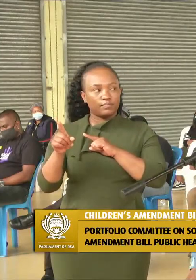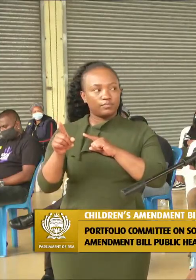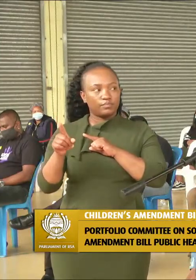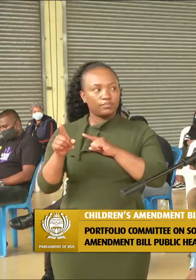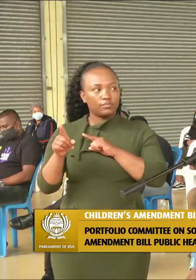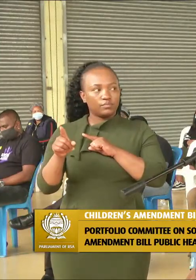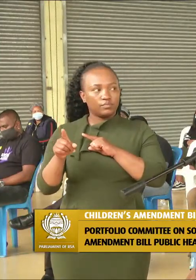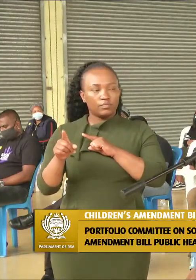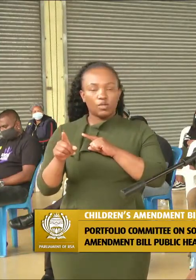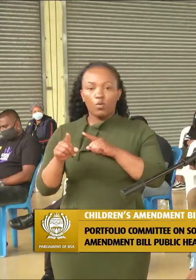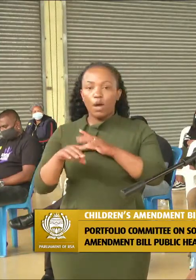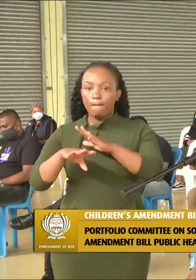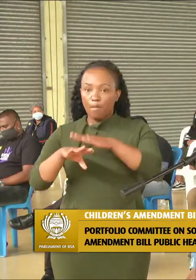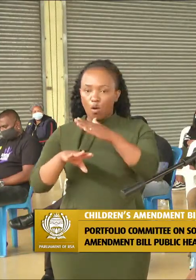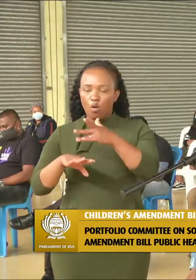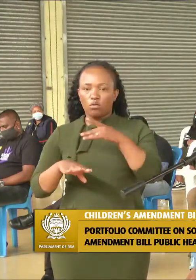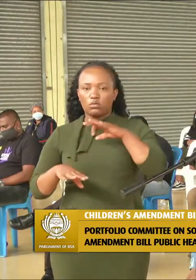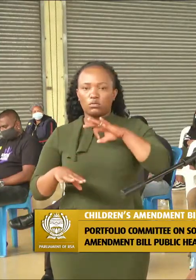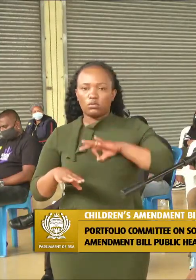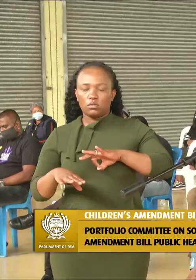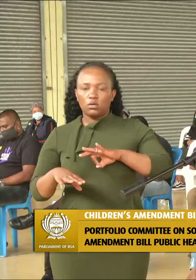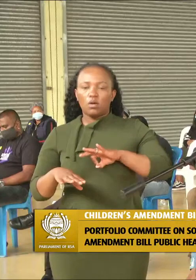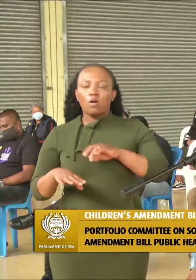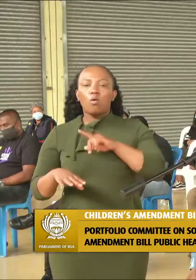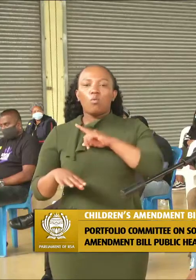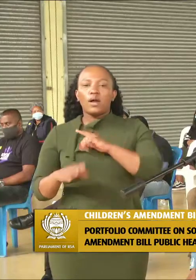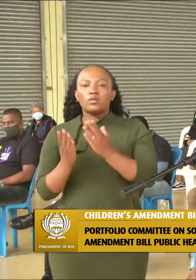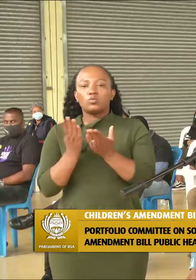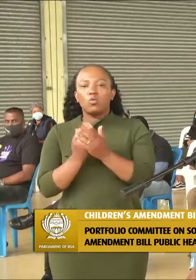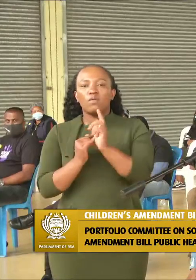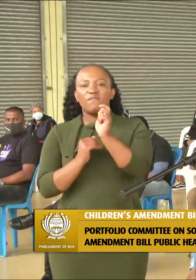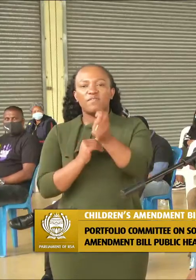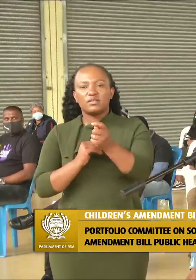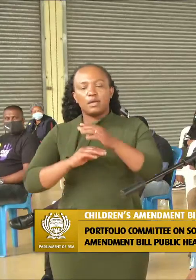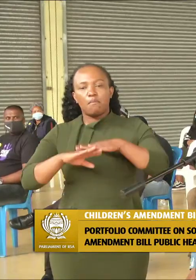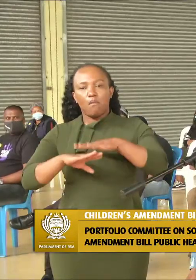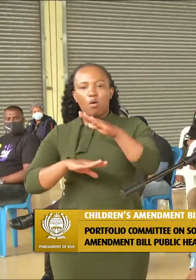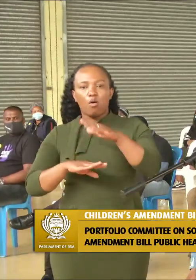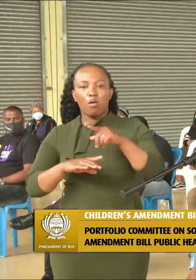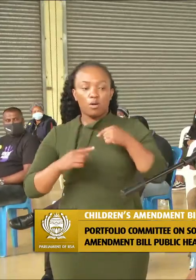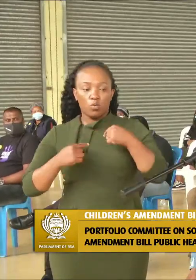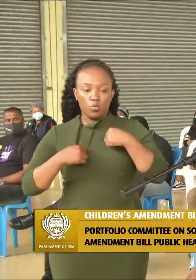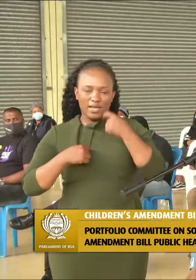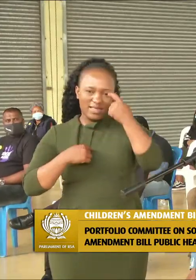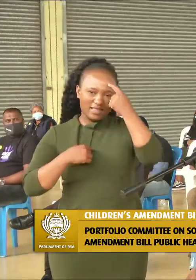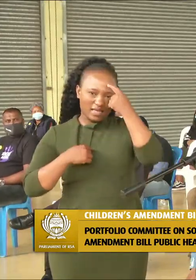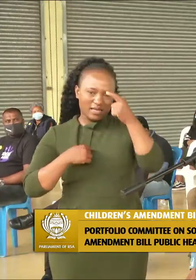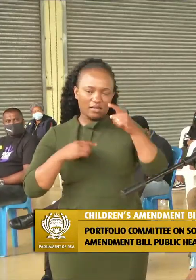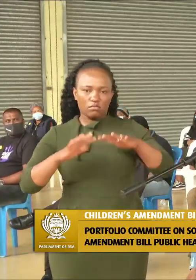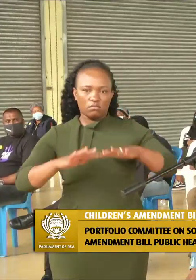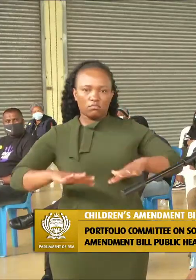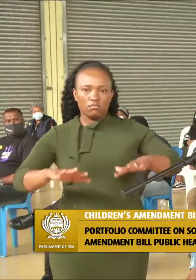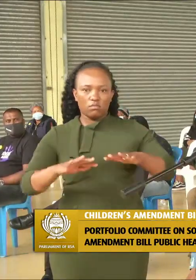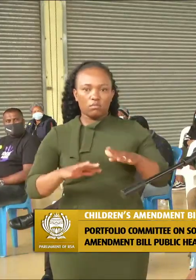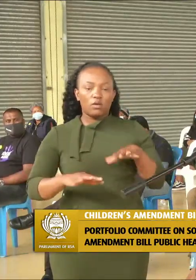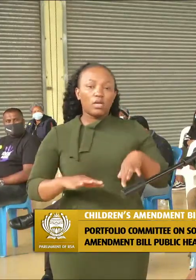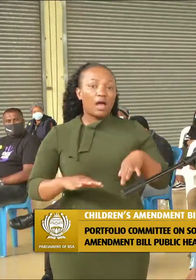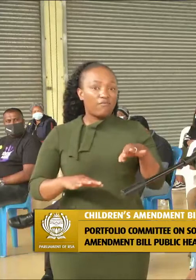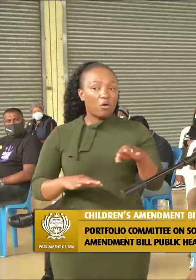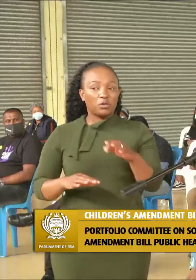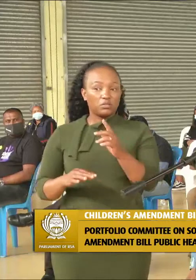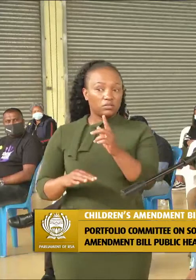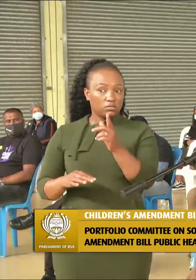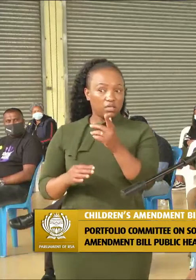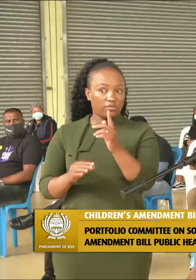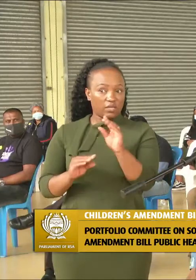more school fees than us. Thina sicabangela the rural people kodwa bayakwazi uku-afford bayihambise bangali. Yingakho nje